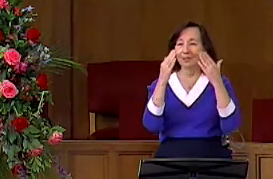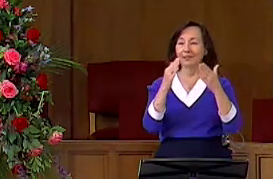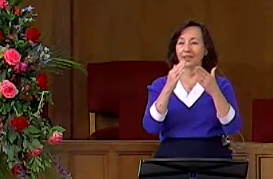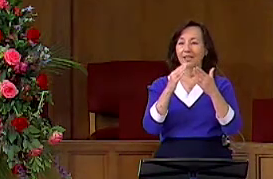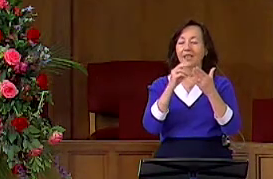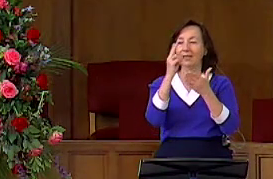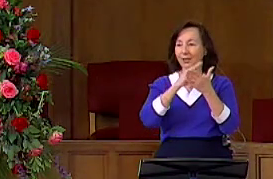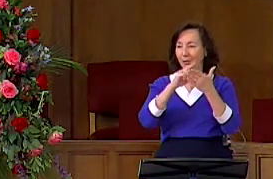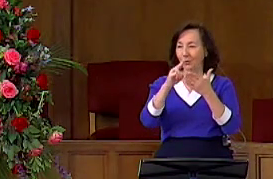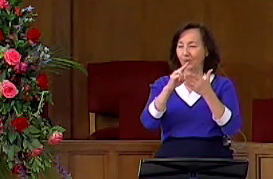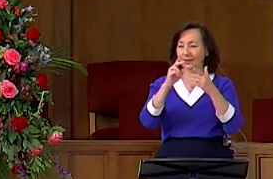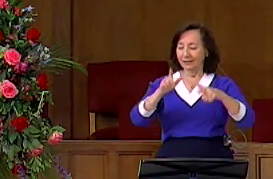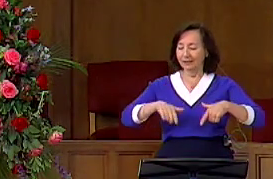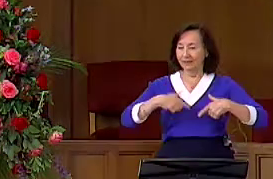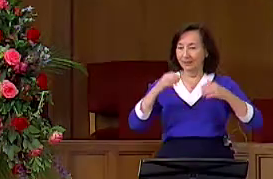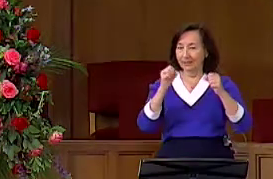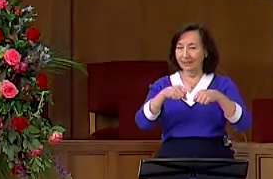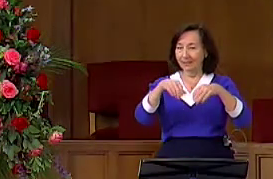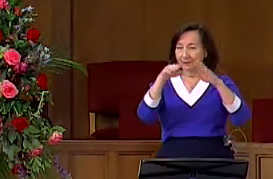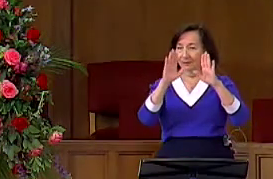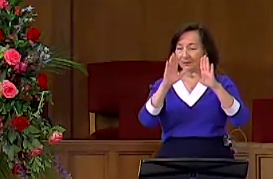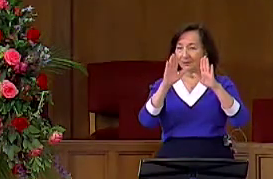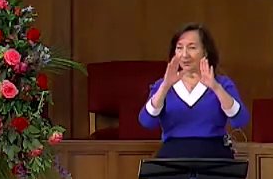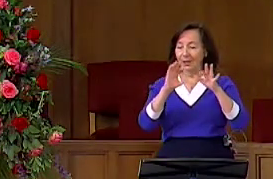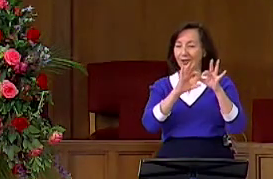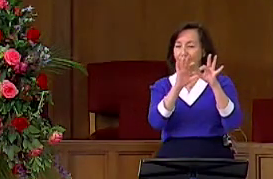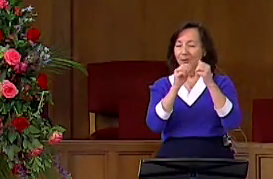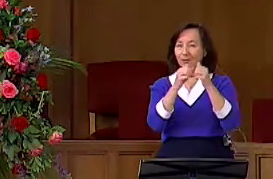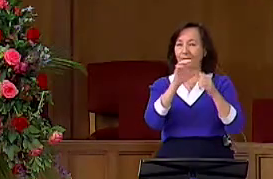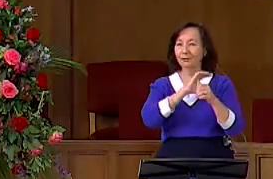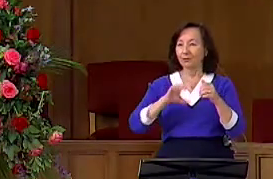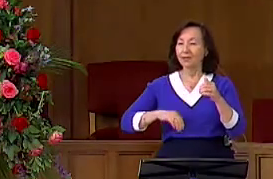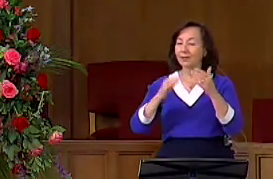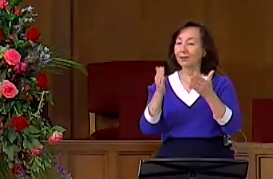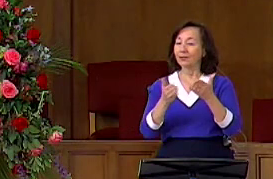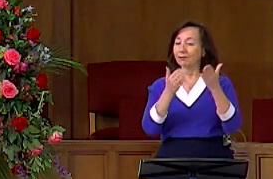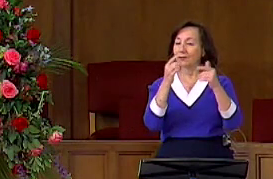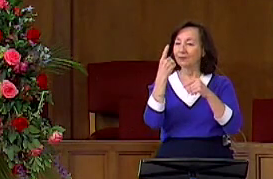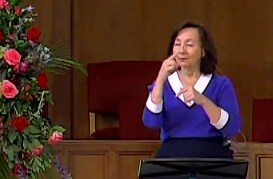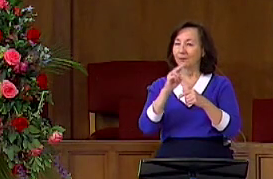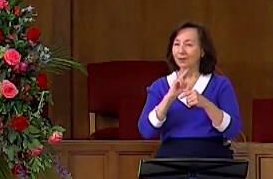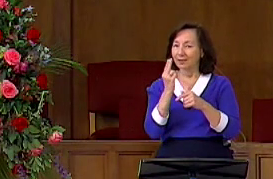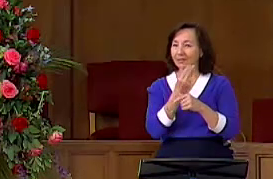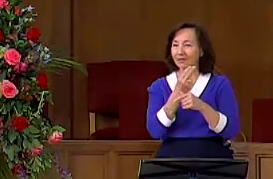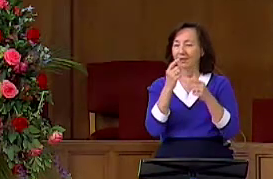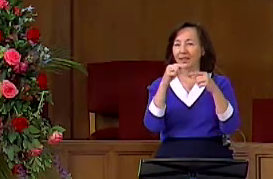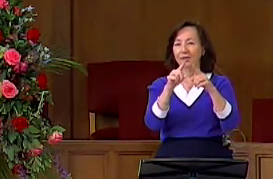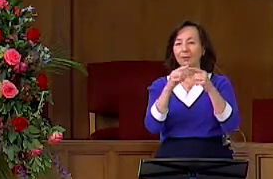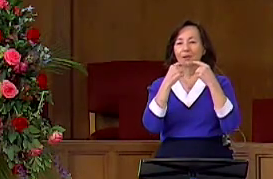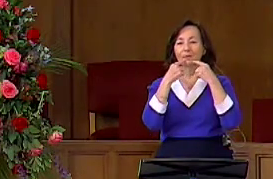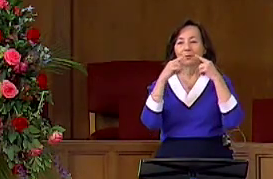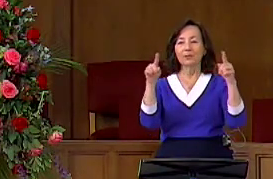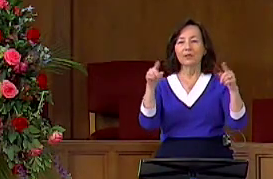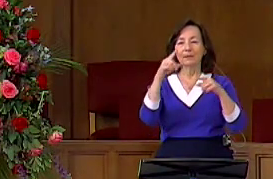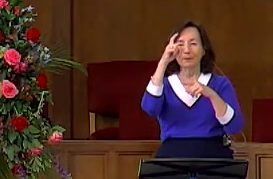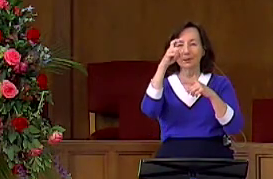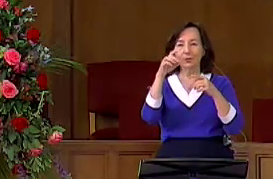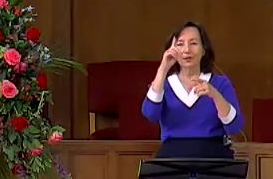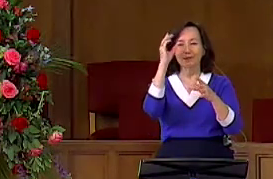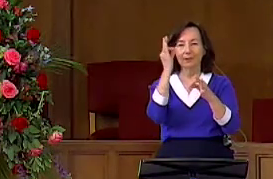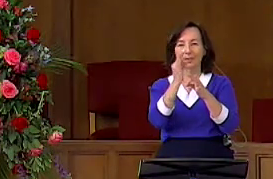holy and living sacrifice in union with Christ's offering for us as we proclaim the mystery of